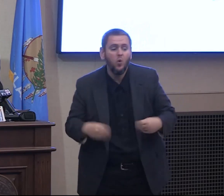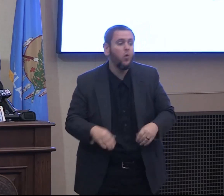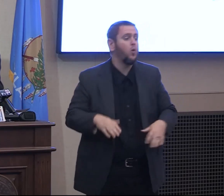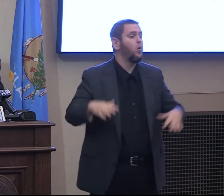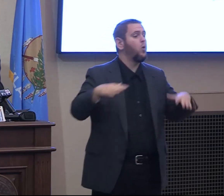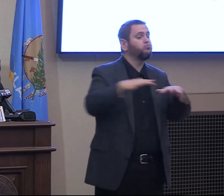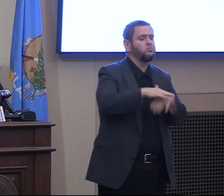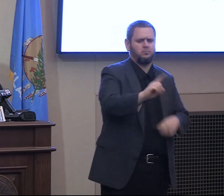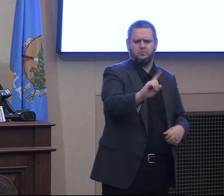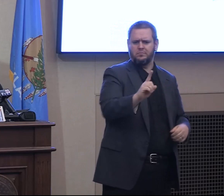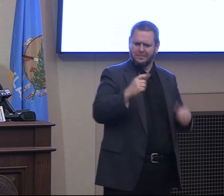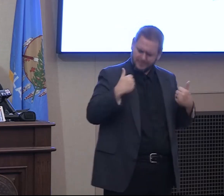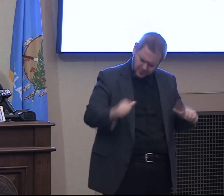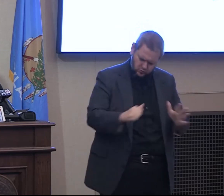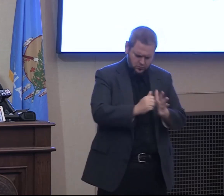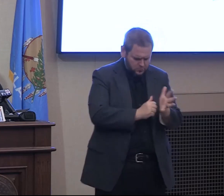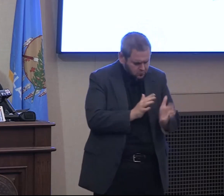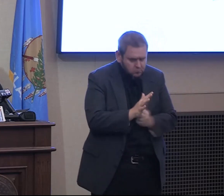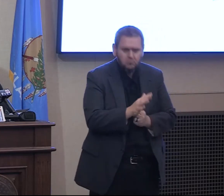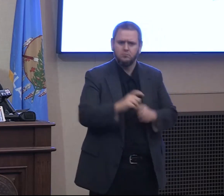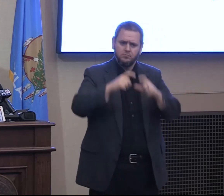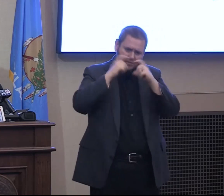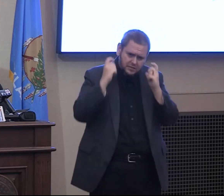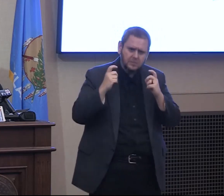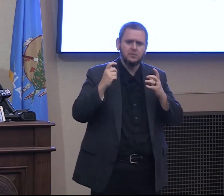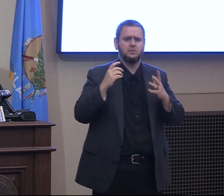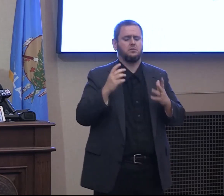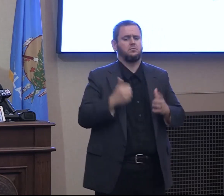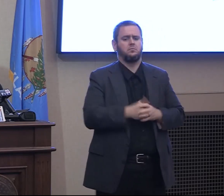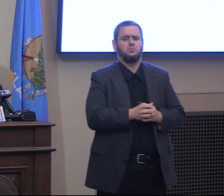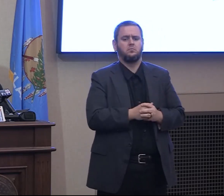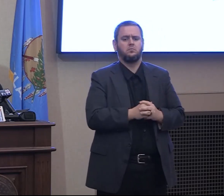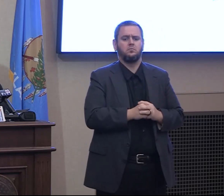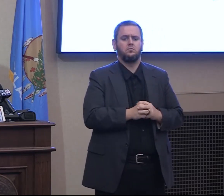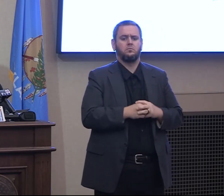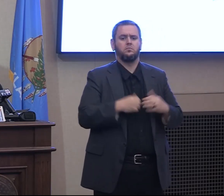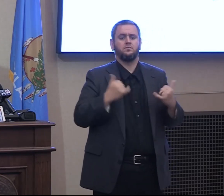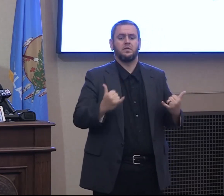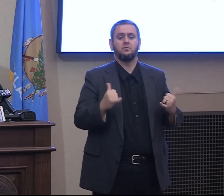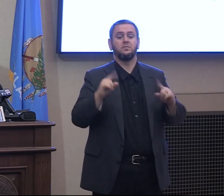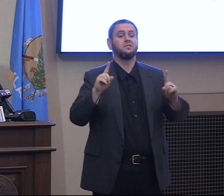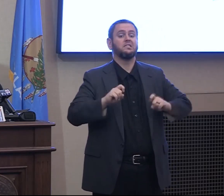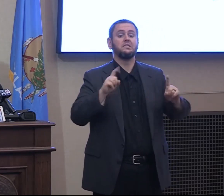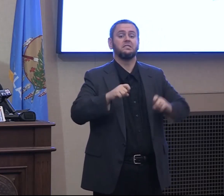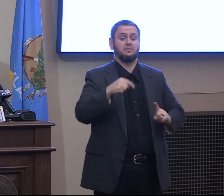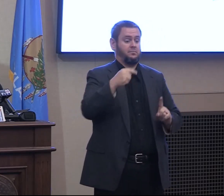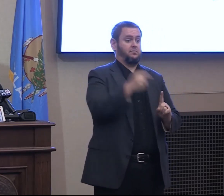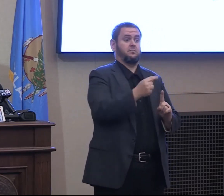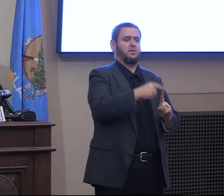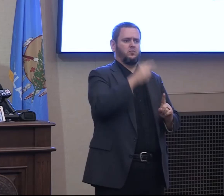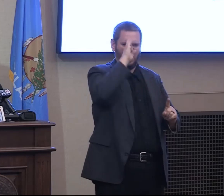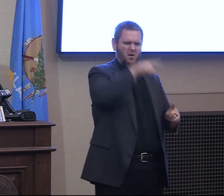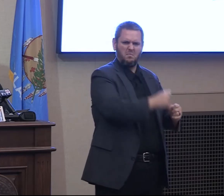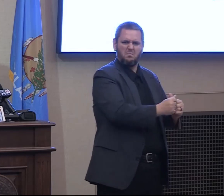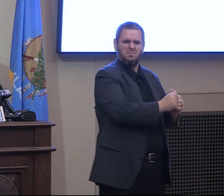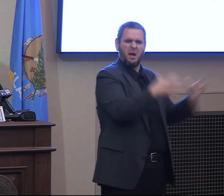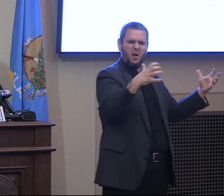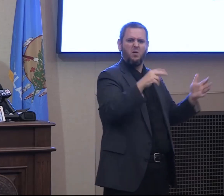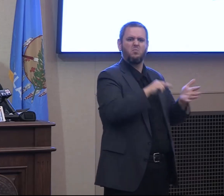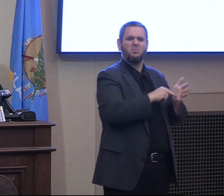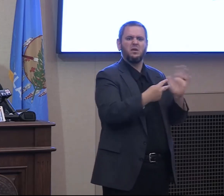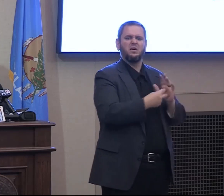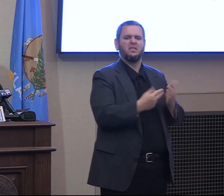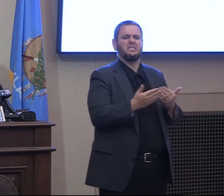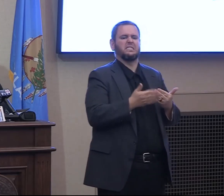Enhanced testing and tracing allows us to better respond to people who get sick and quickly identify who needs